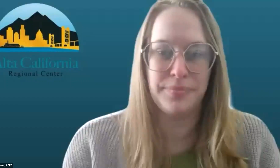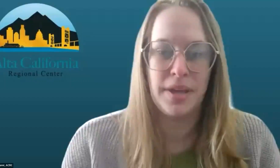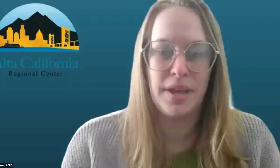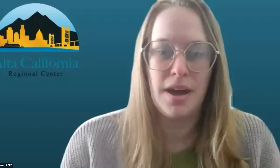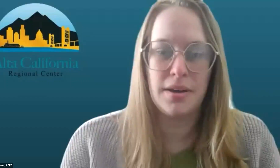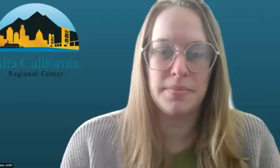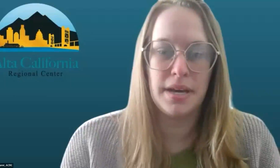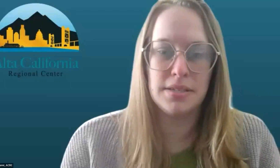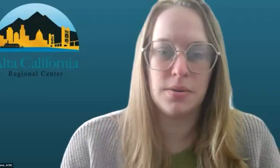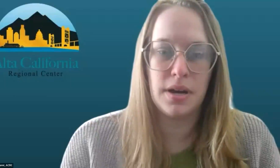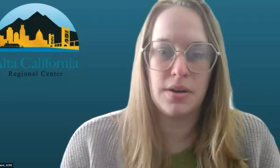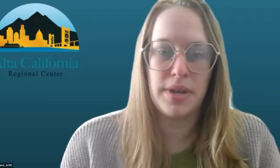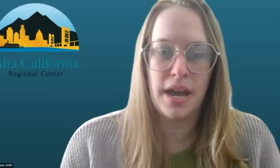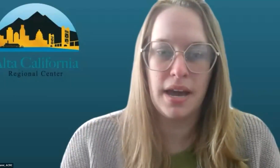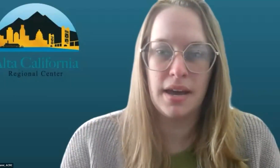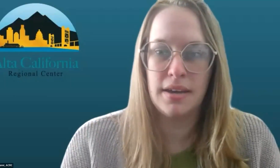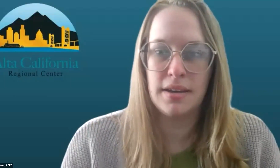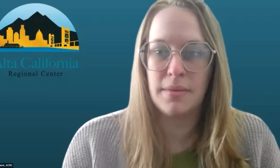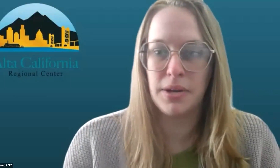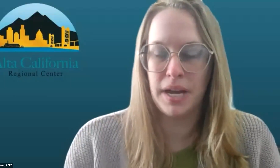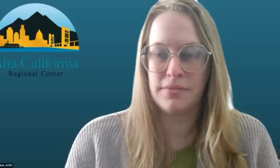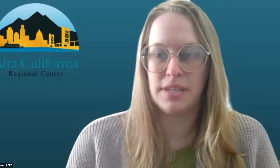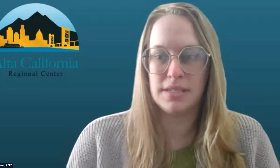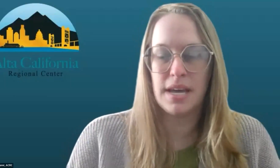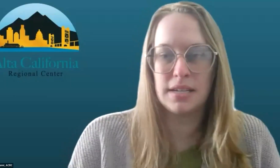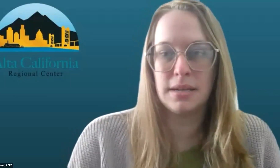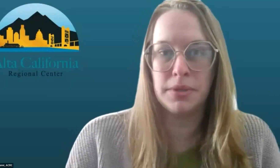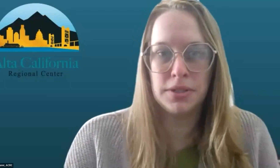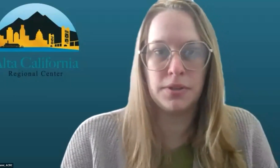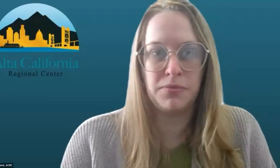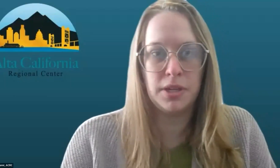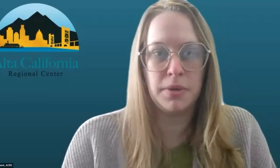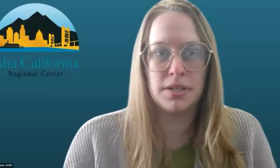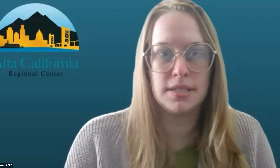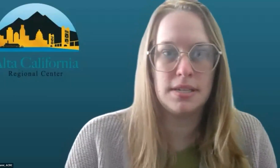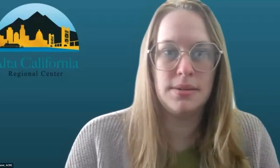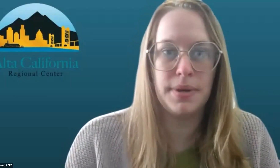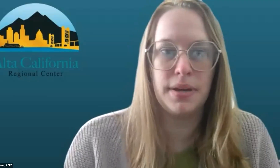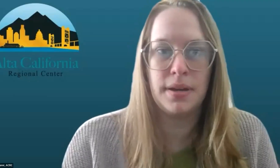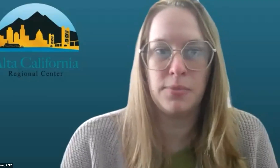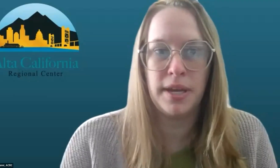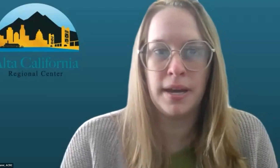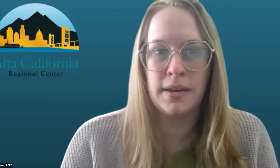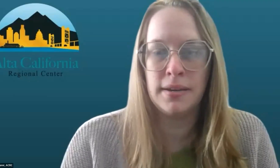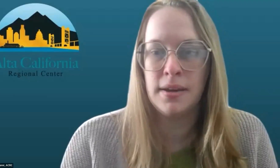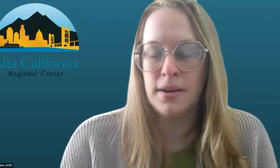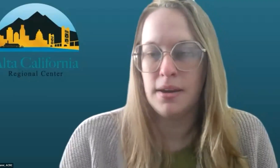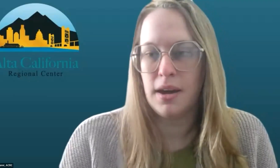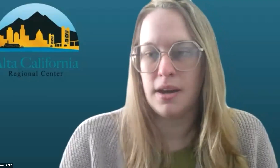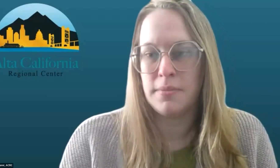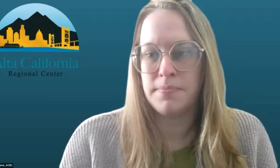Thank you. Yeah, so we had, I don't have the exact numbers from BMRC, but we